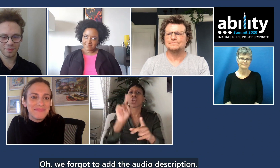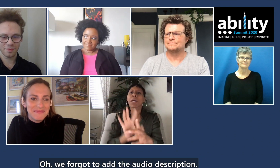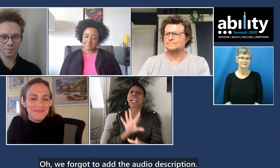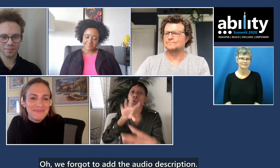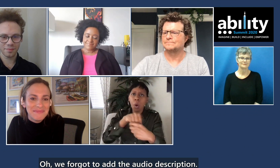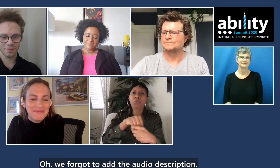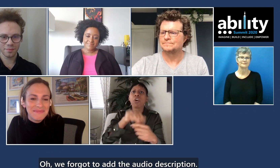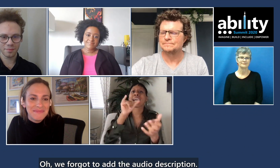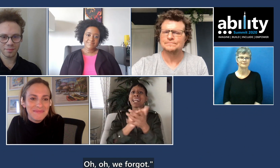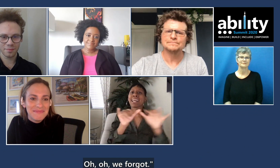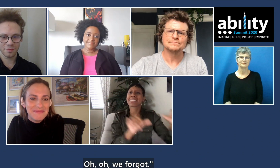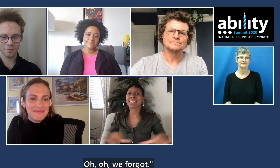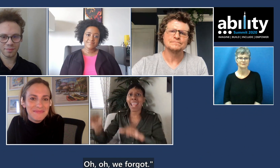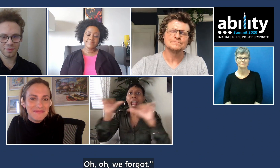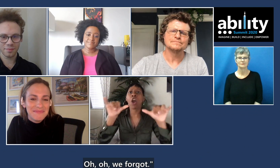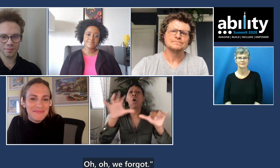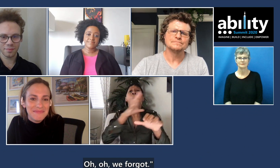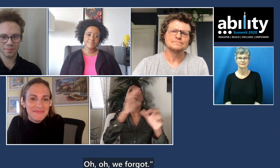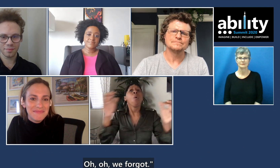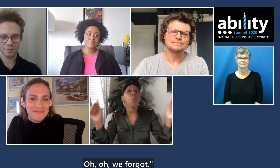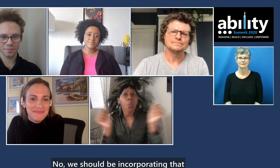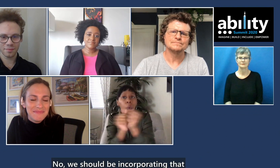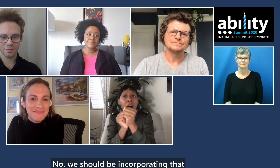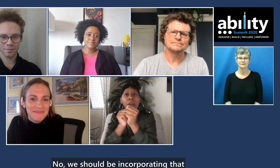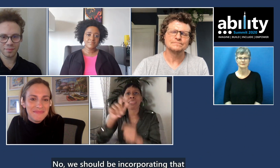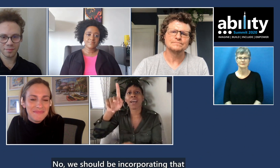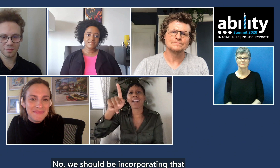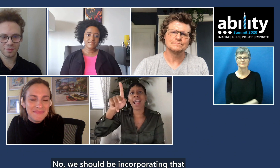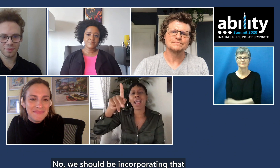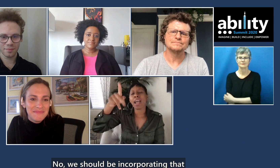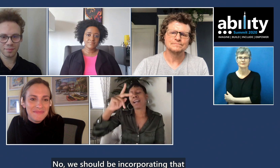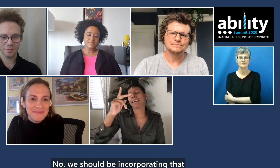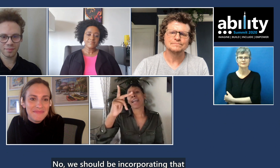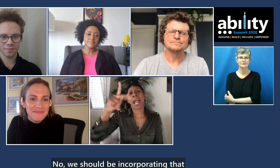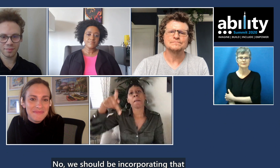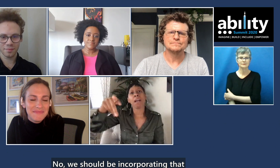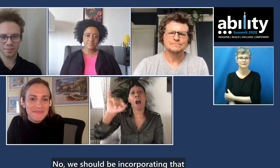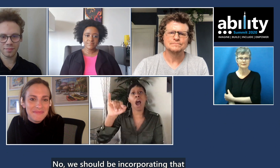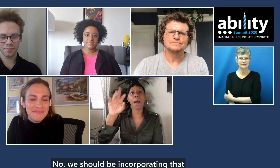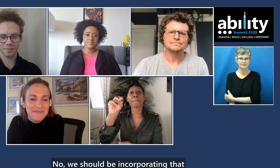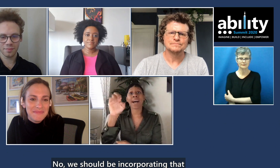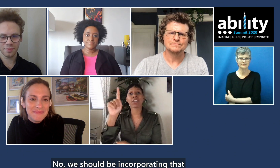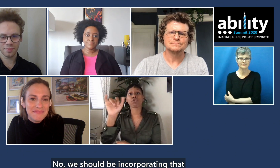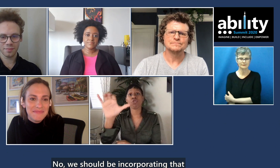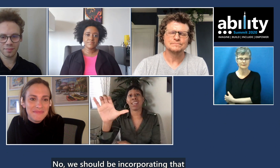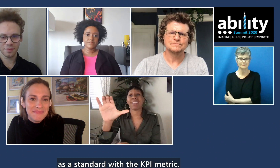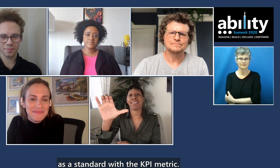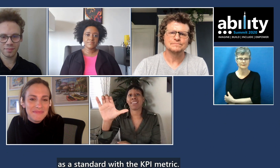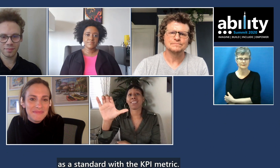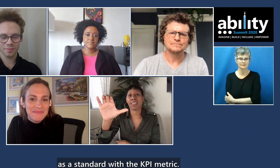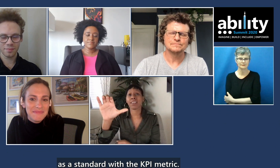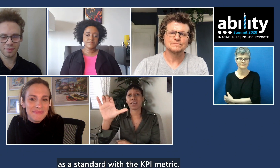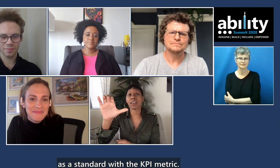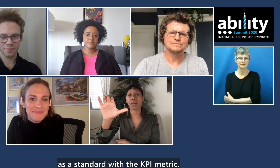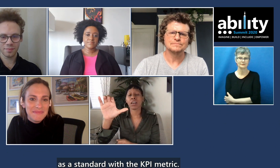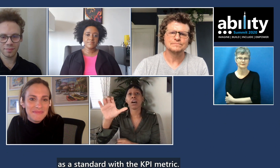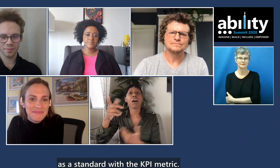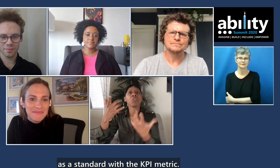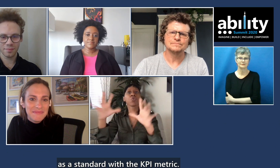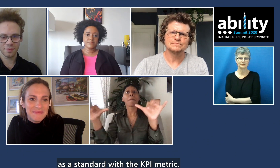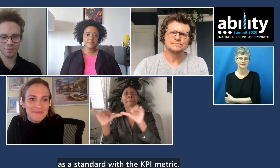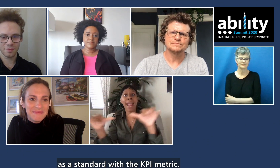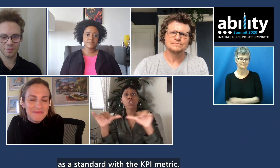bummer, we forgot. No, we should be incorporating that as a standard with the KPI metric.